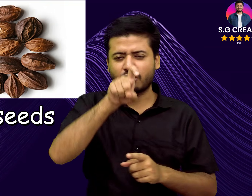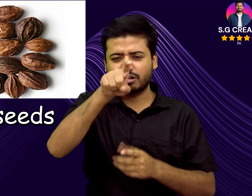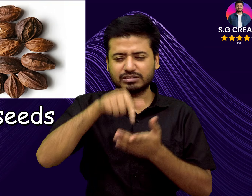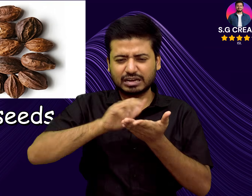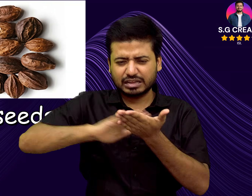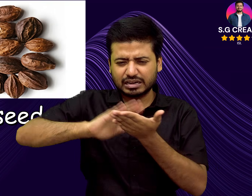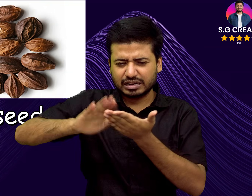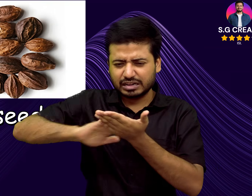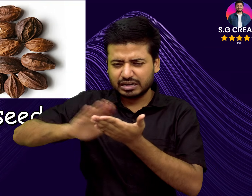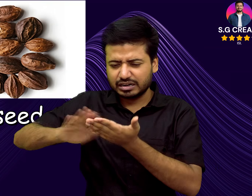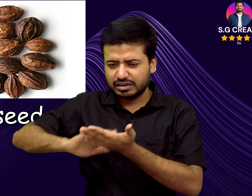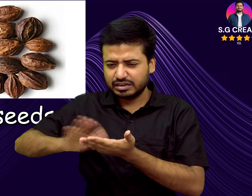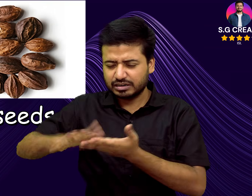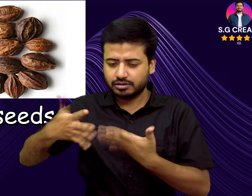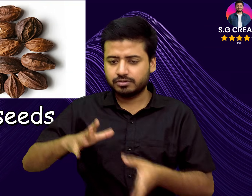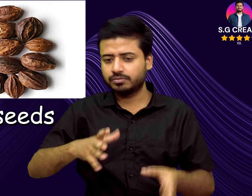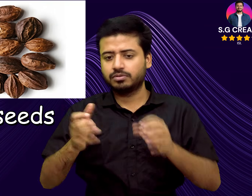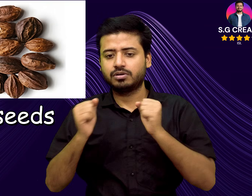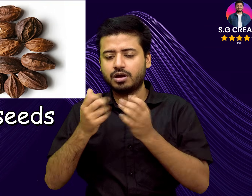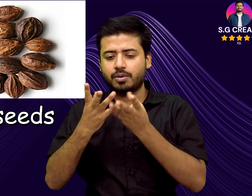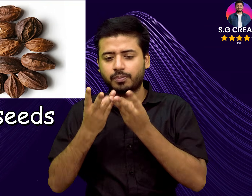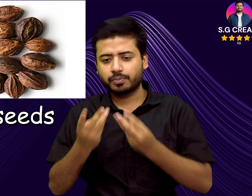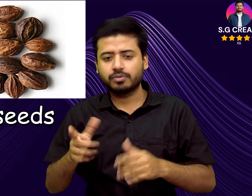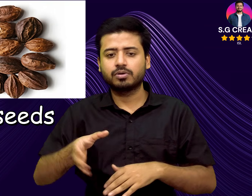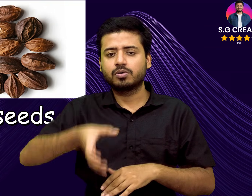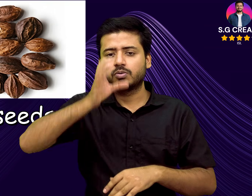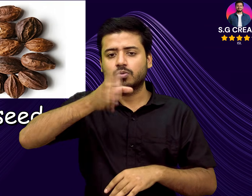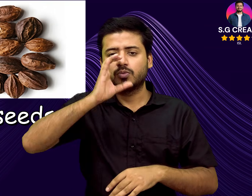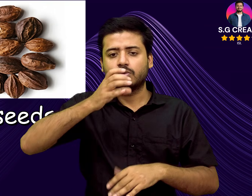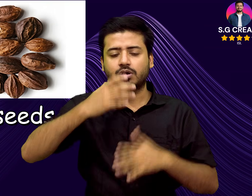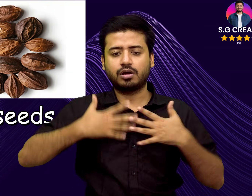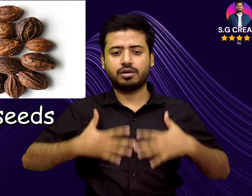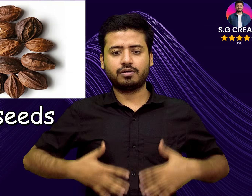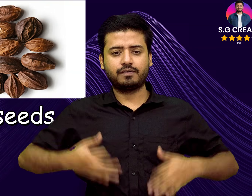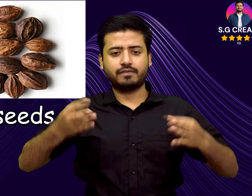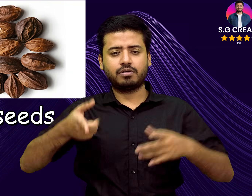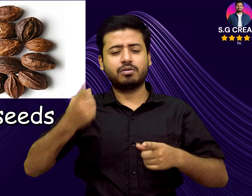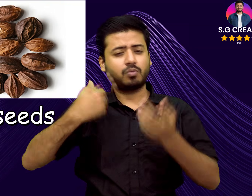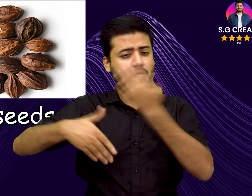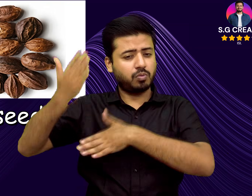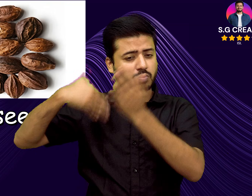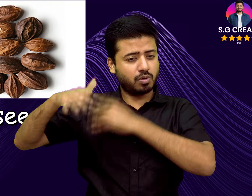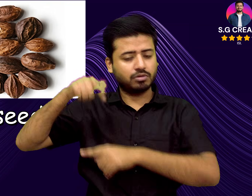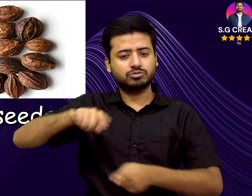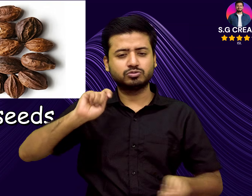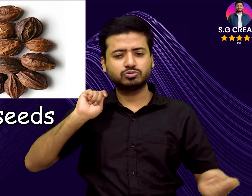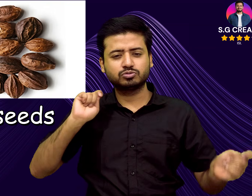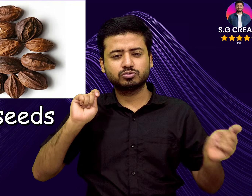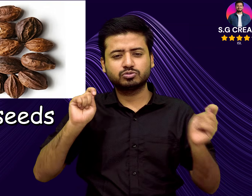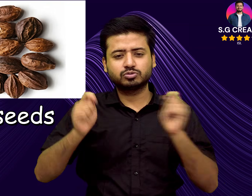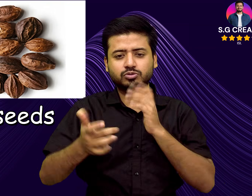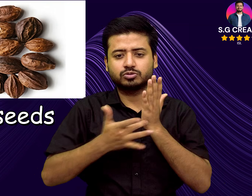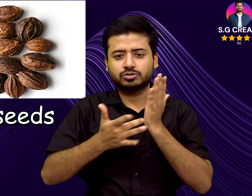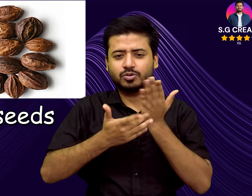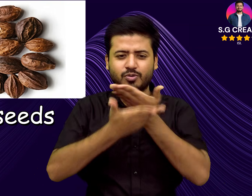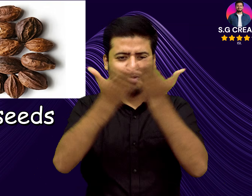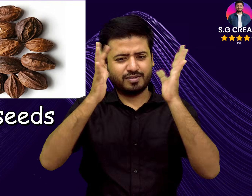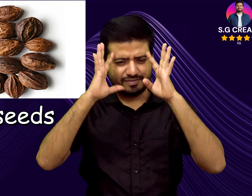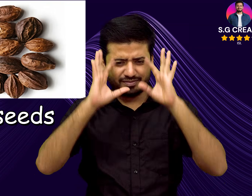cloth for the initial mechanical filtration. Washed gravel and small pebbles to catch coarse debris. Fine river